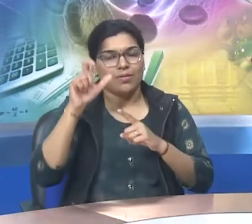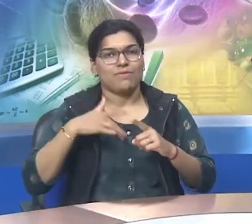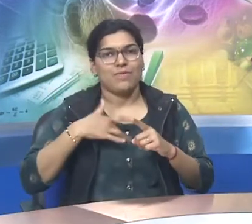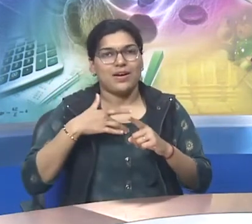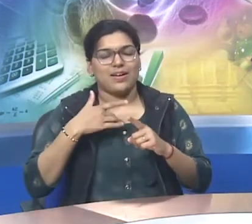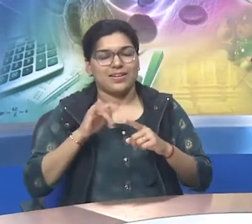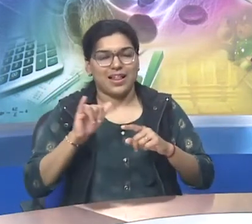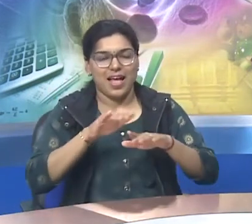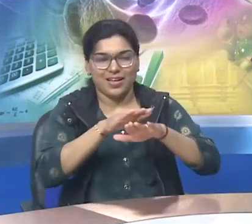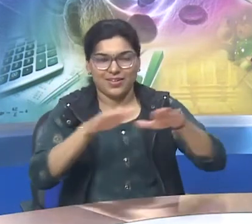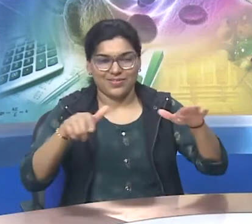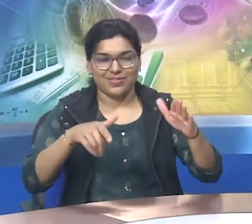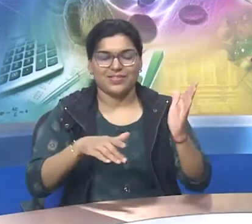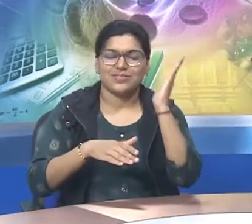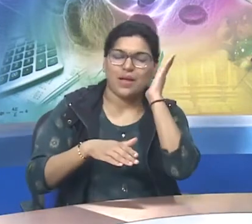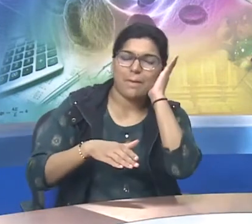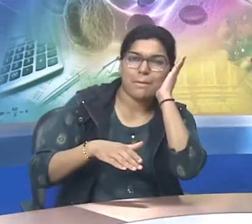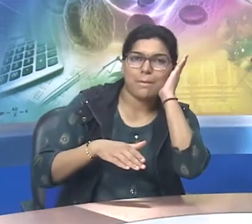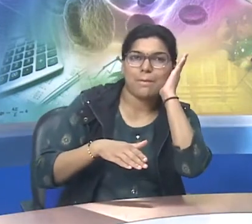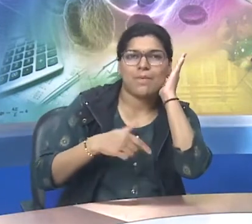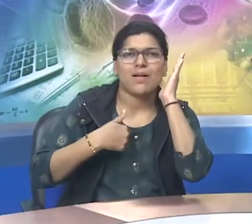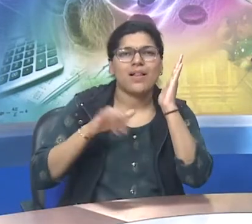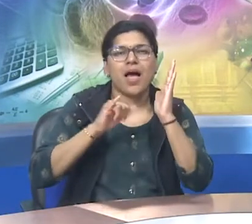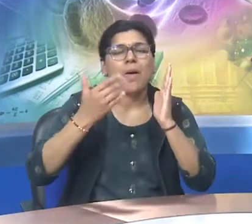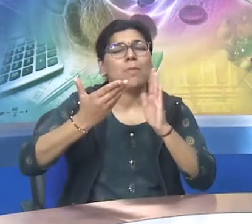by picking some